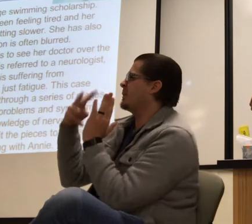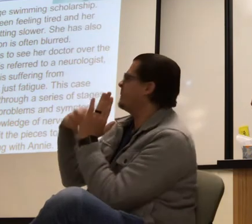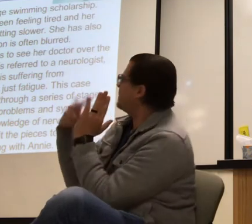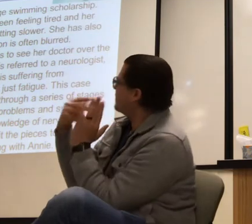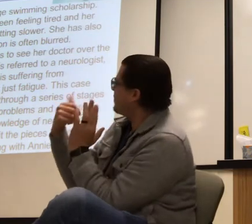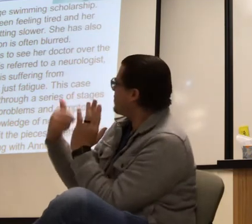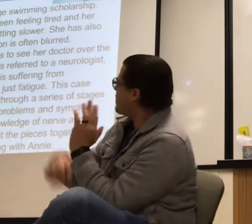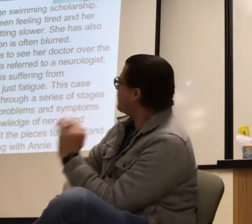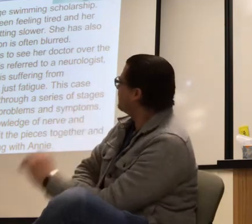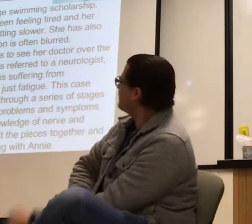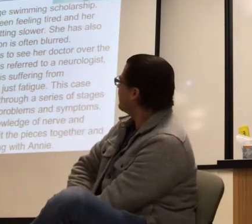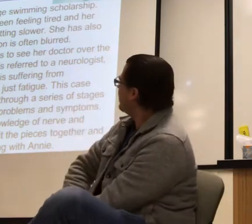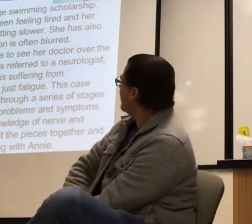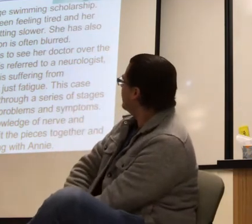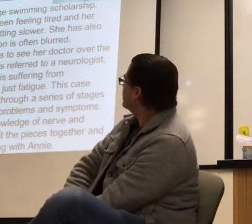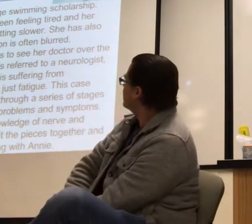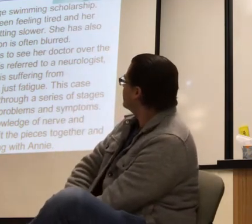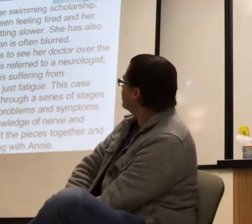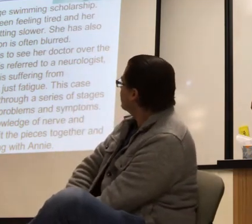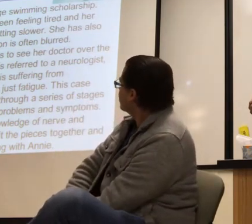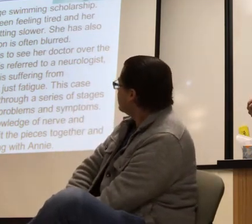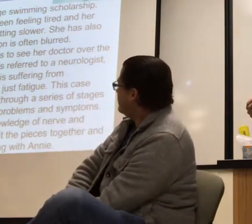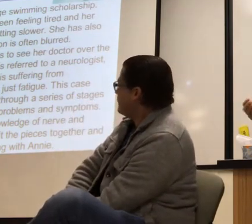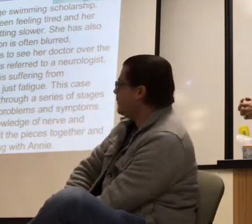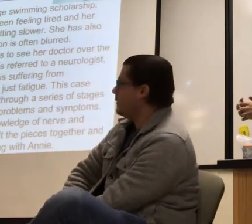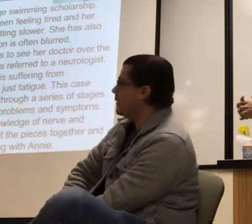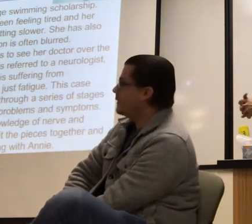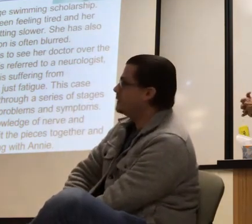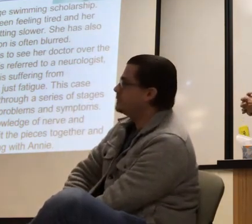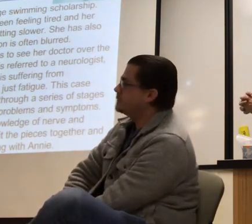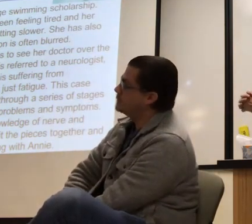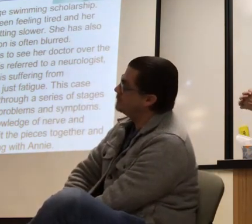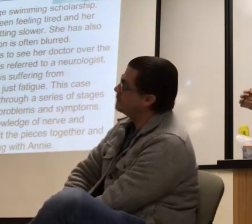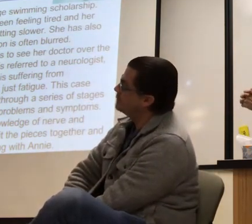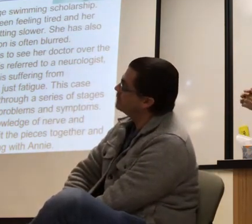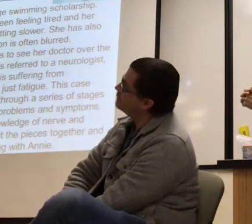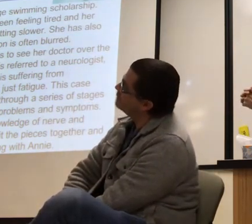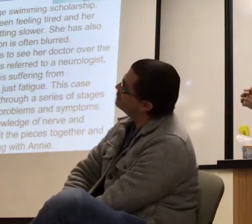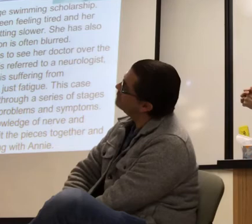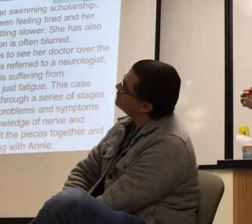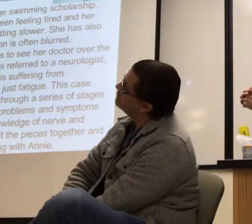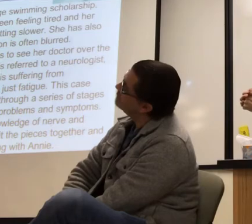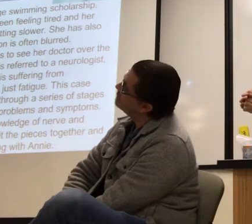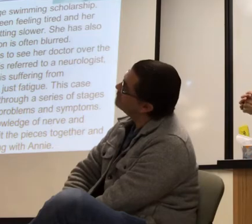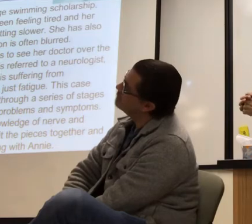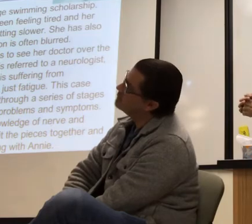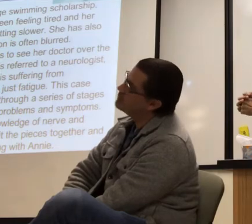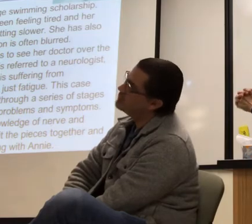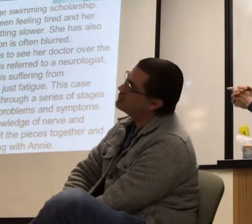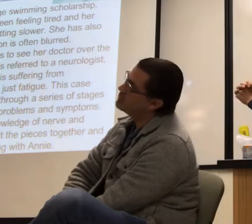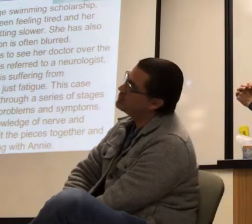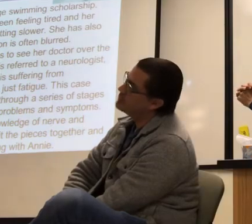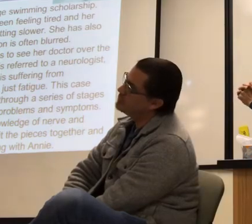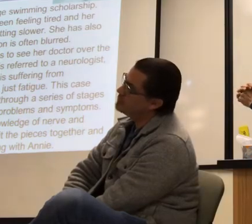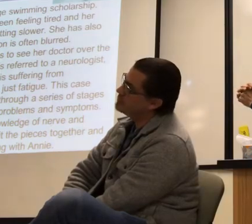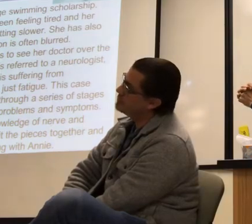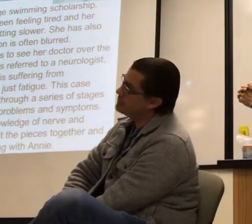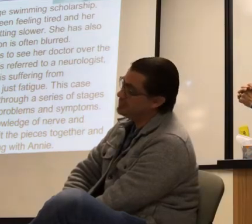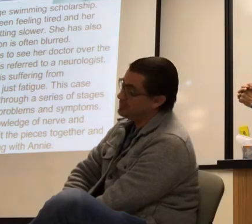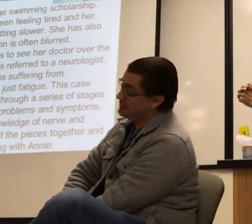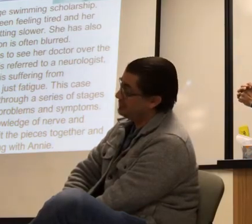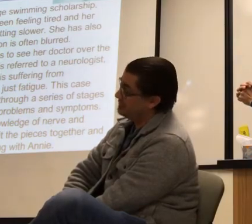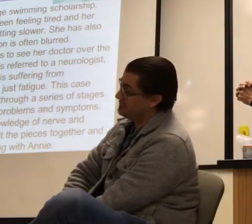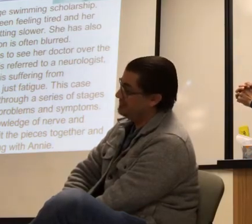on a college swimming scholarship. Recently, she had been feeling tired and her times have been getting